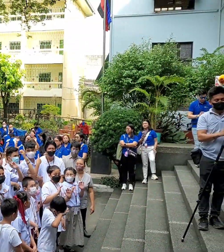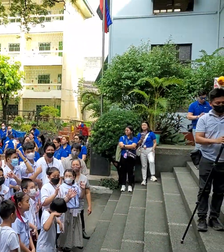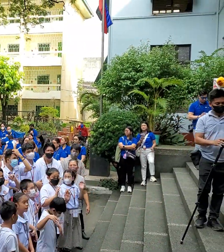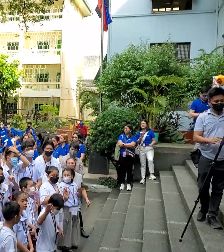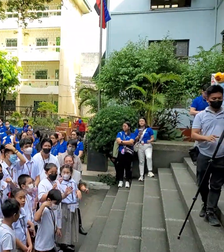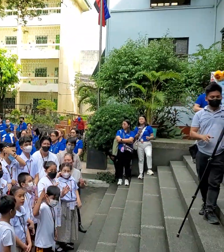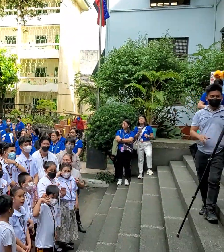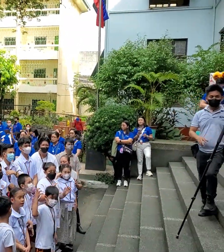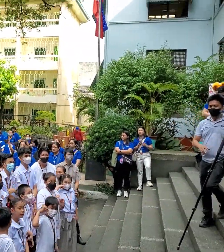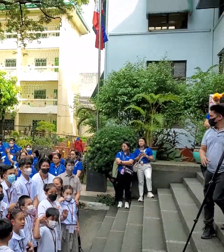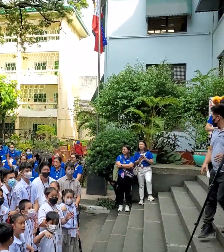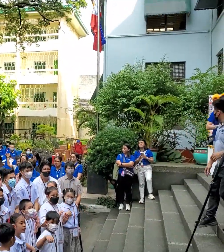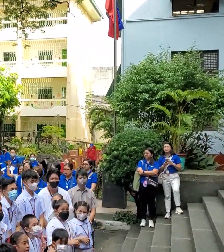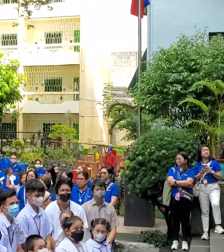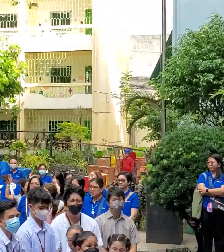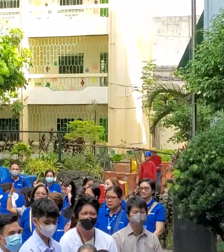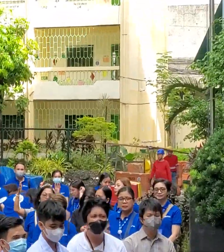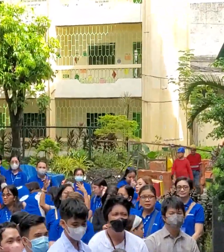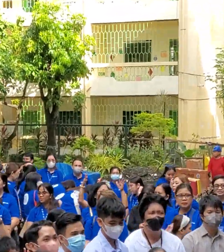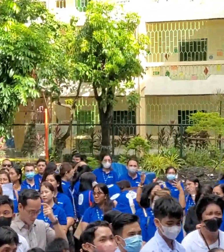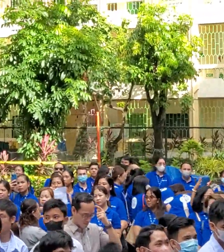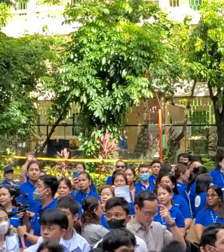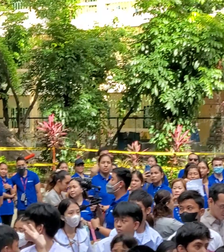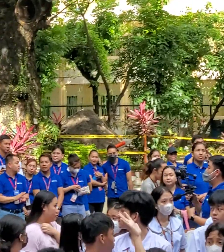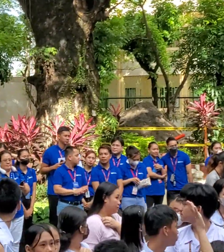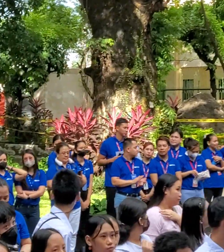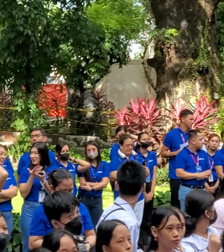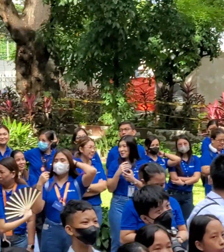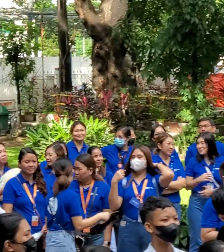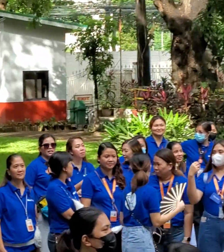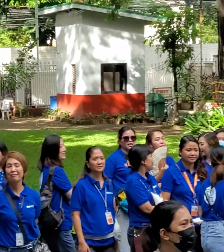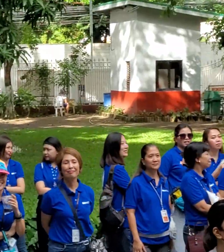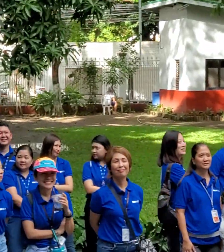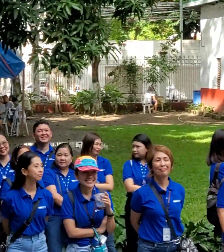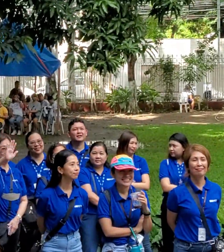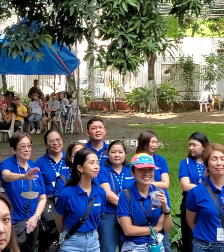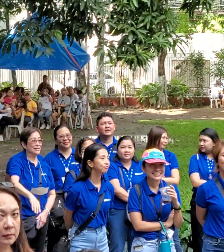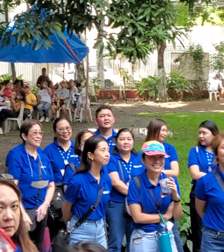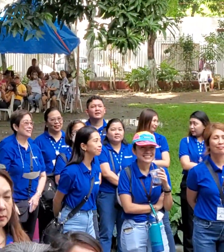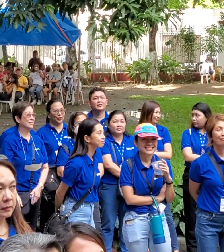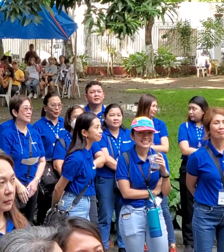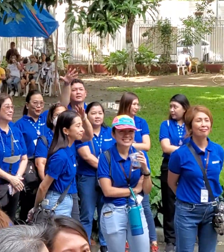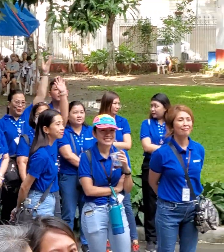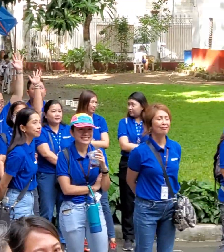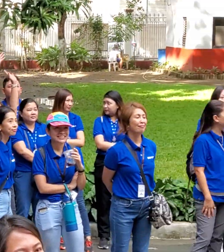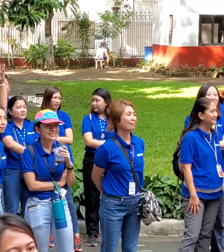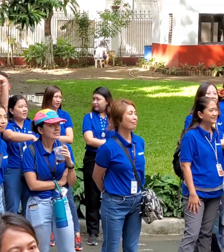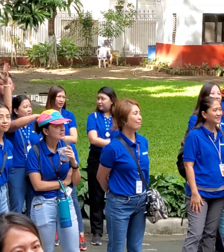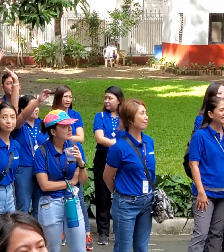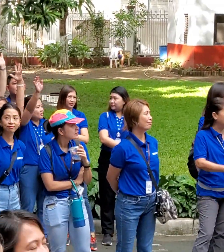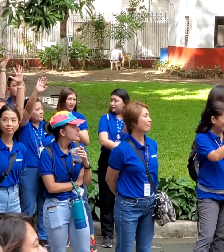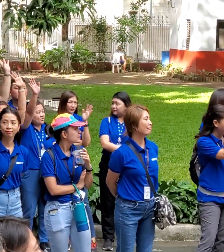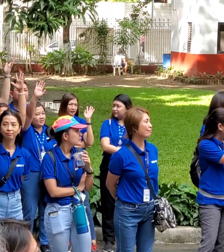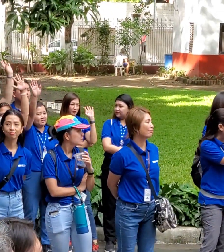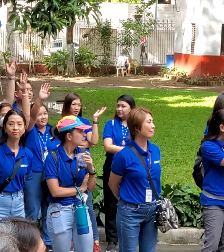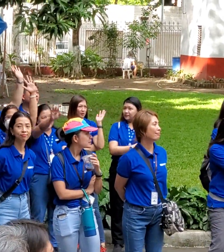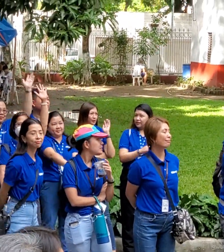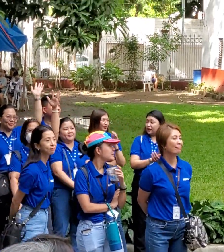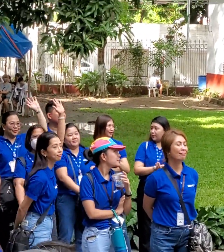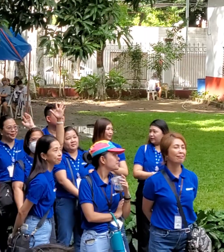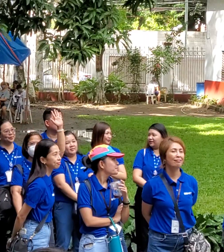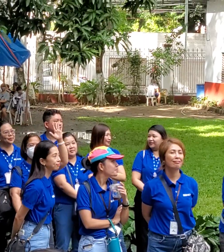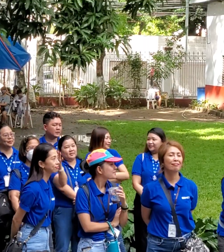Spots. Ayan, Prime Spots. Of course, our SM Store folks. Ayan, andun po sila.